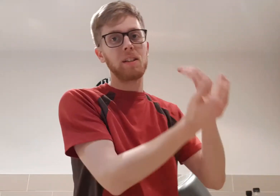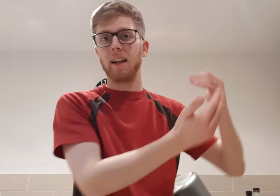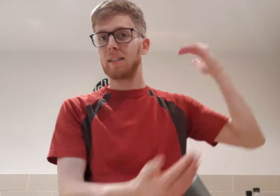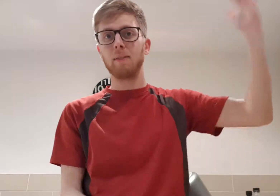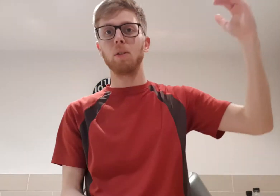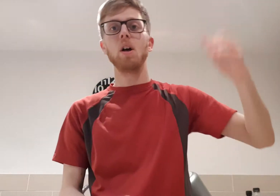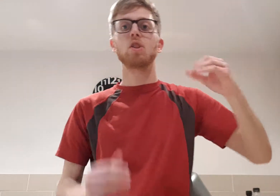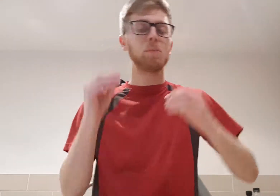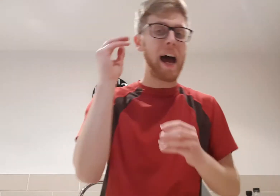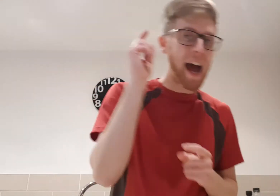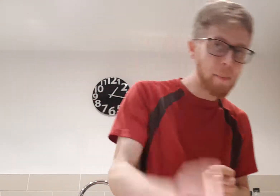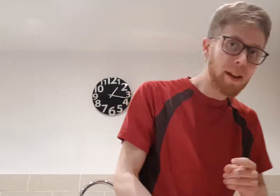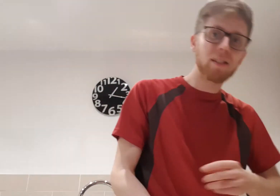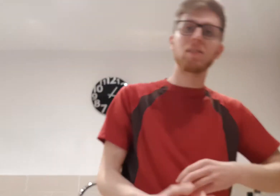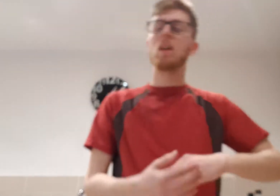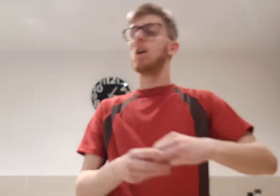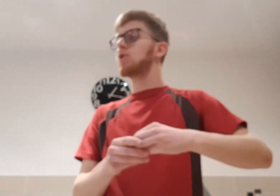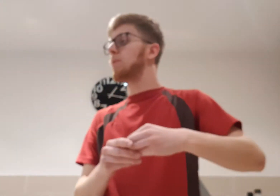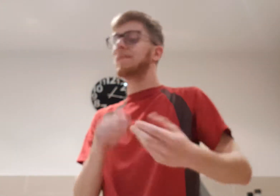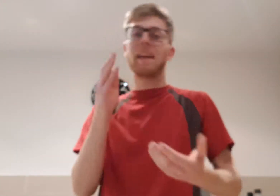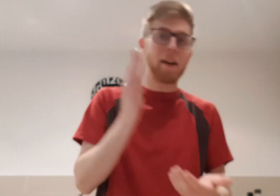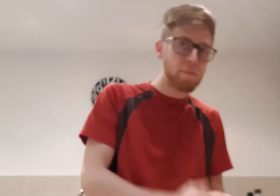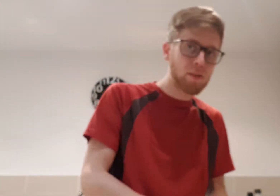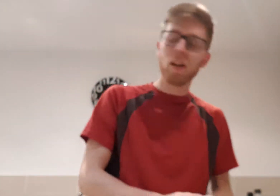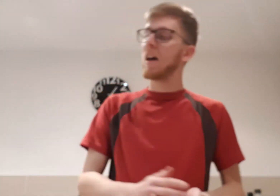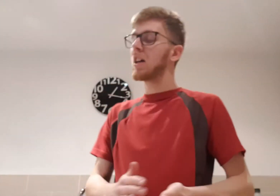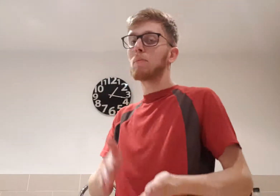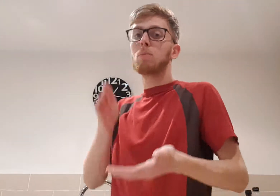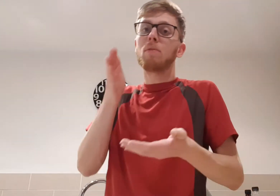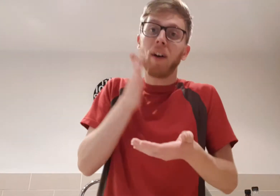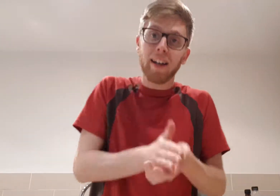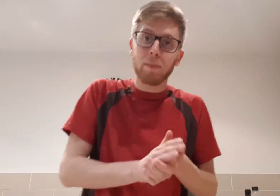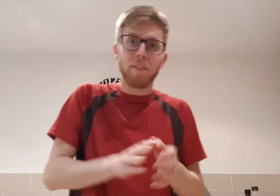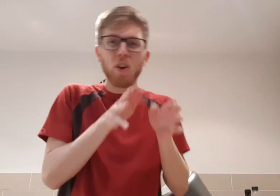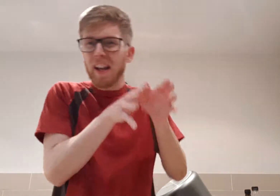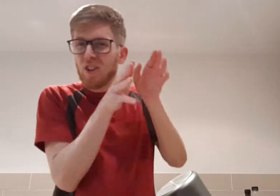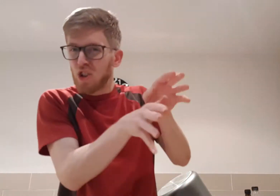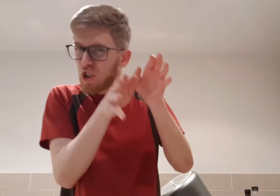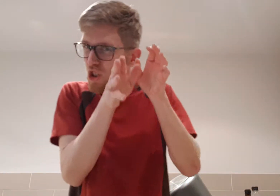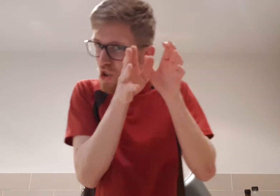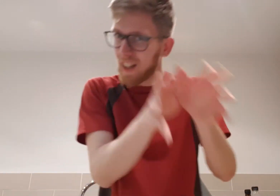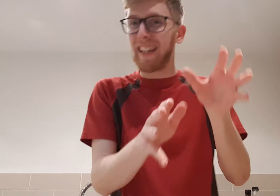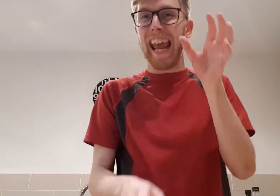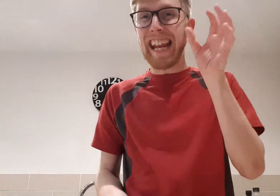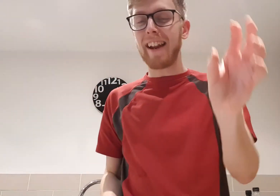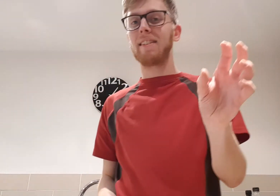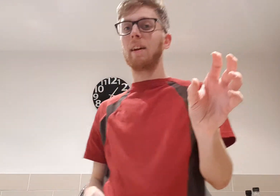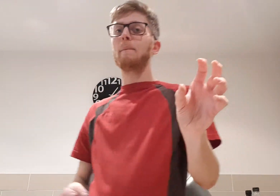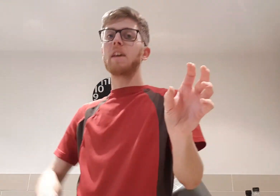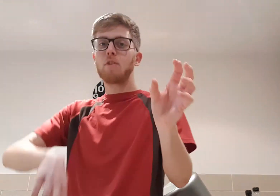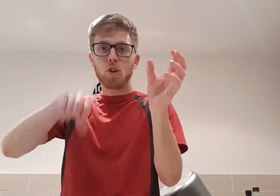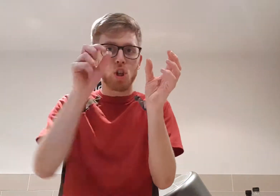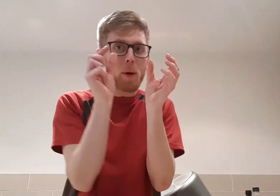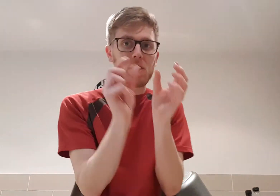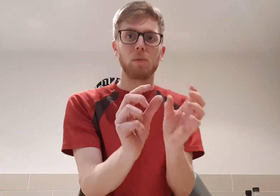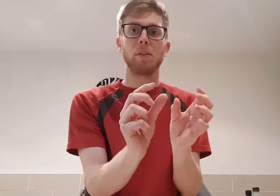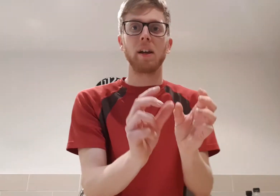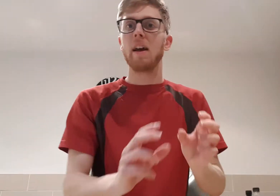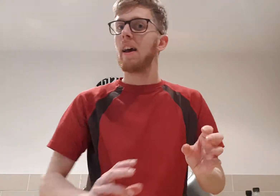next level. Some habits, some tips, and some advice. But if you're interested in anything, if you're doing something, if